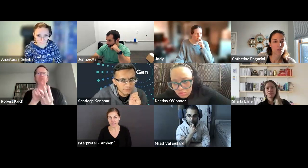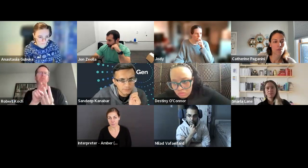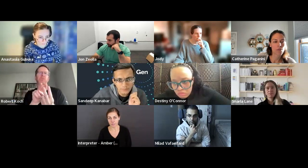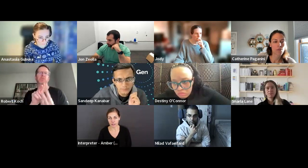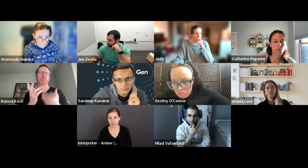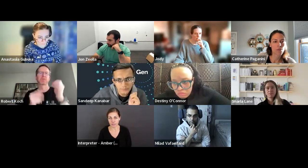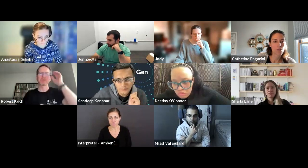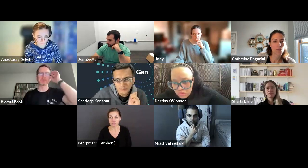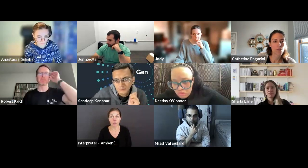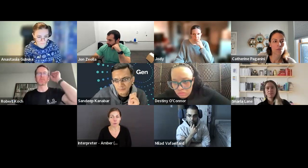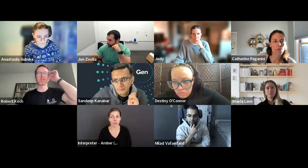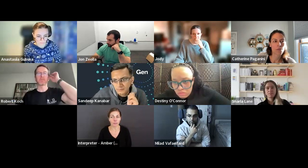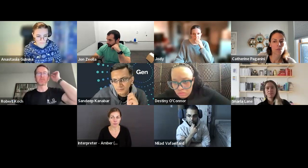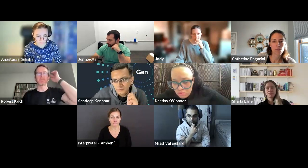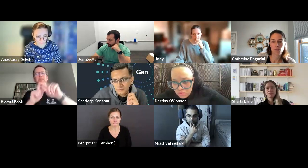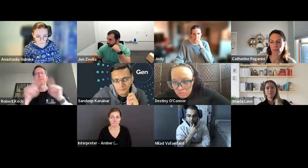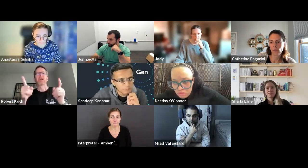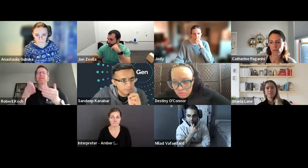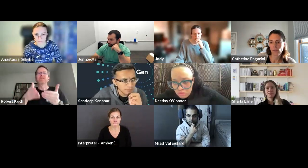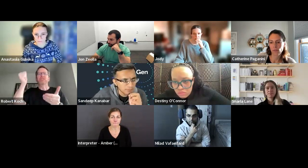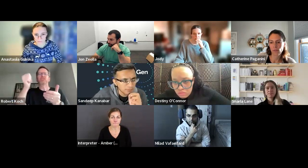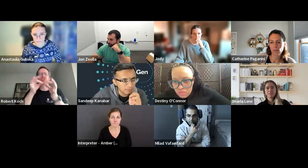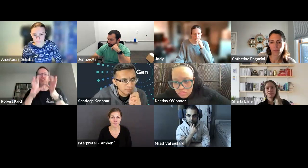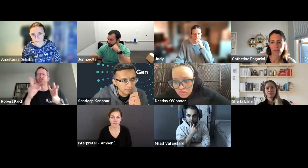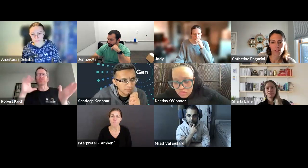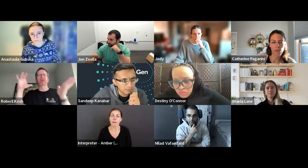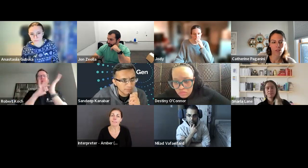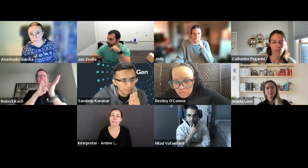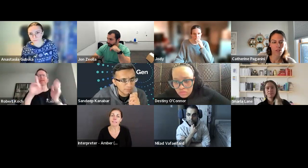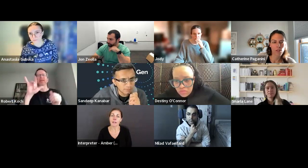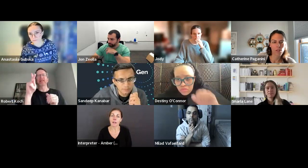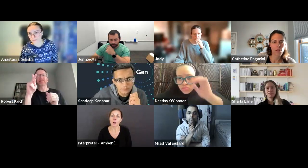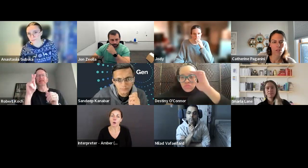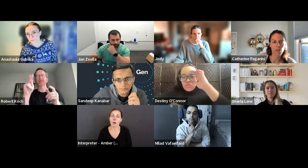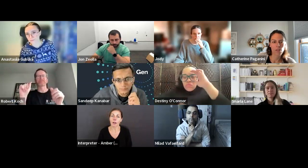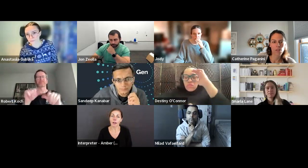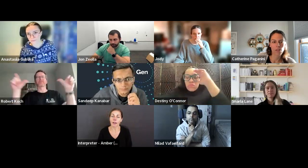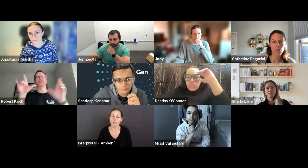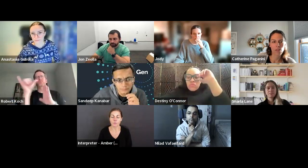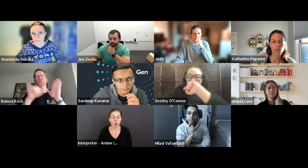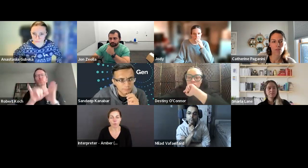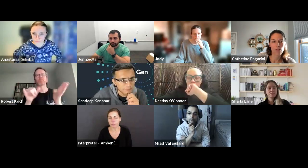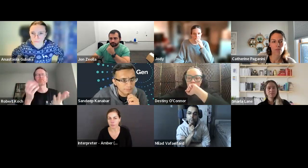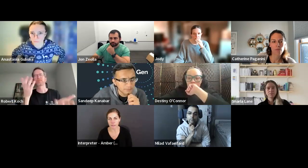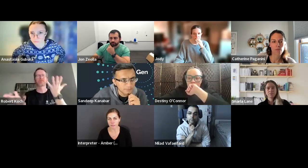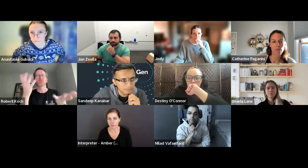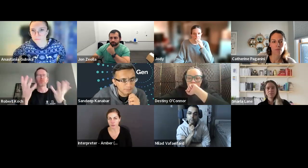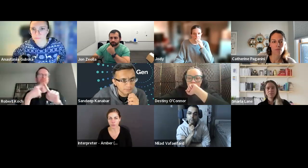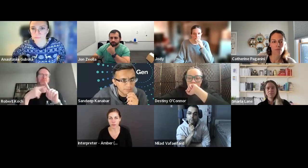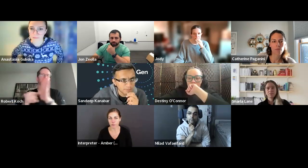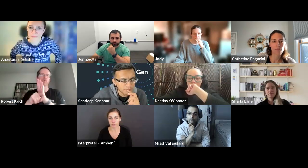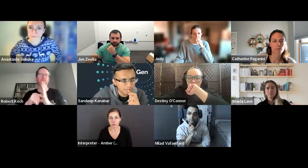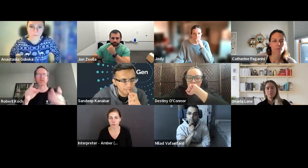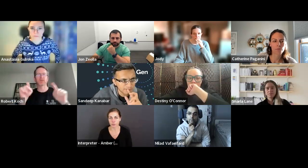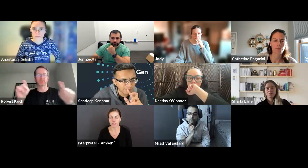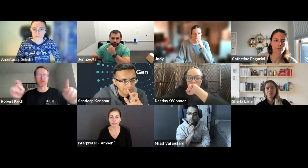Like Sandeep was saying, either way, yeah. But I think it's always going to be easier for